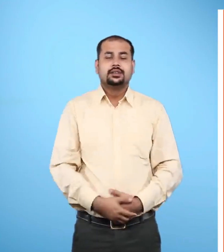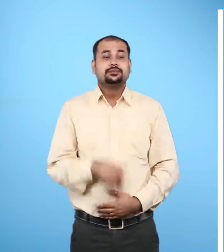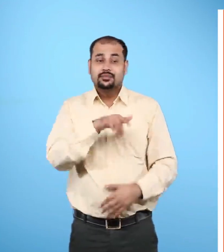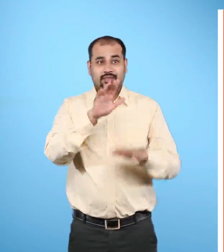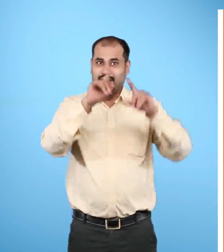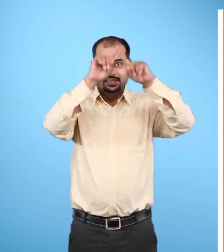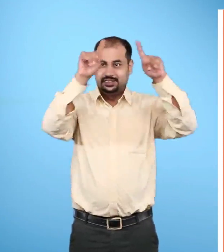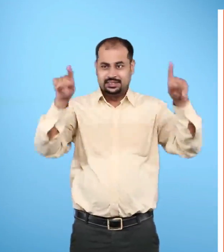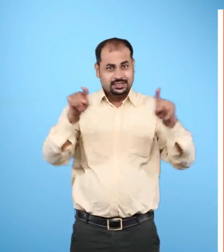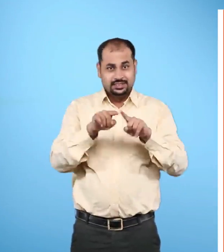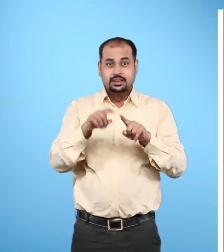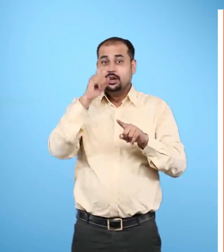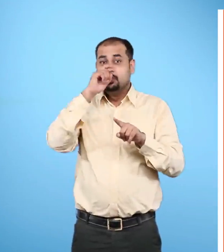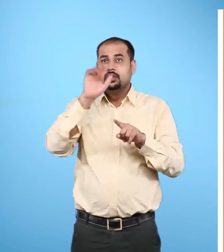Which is present here in blue color.